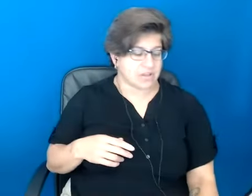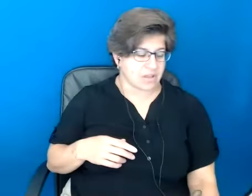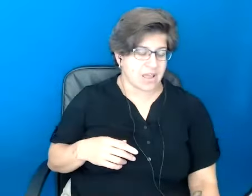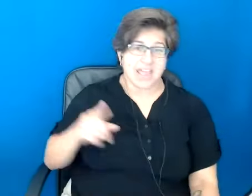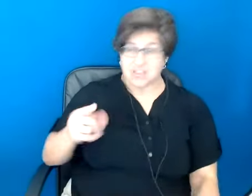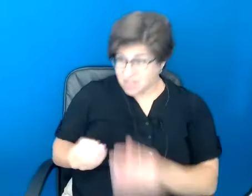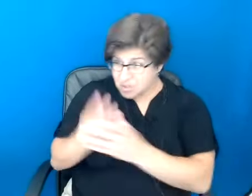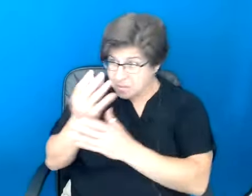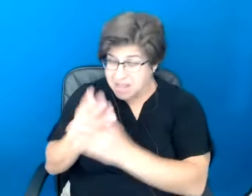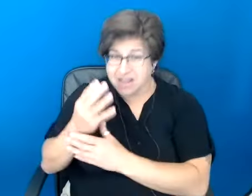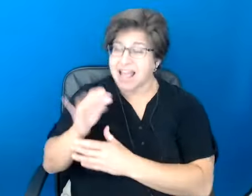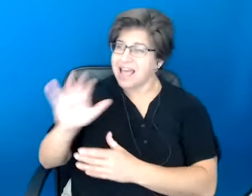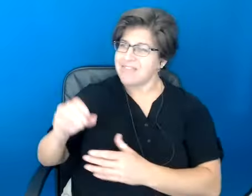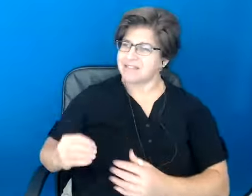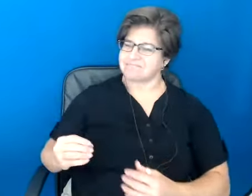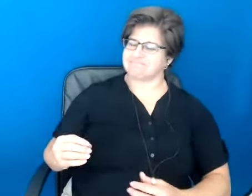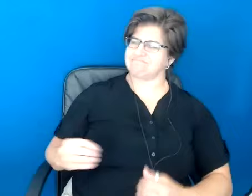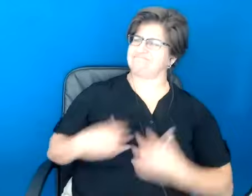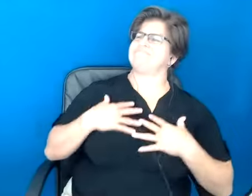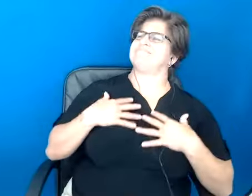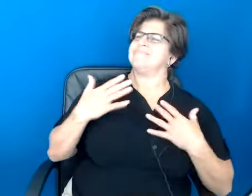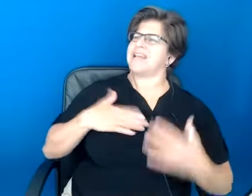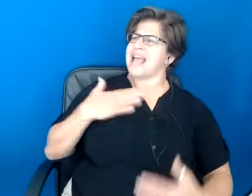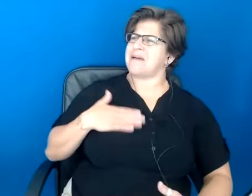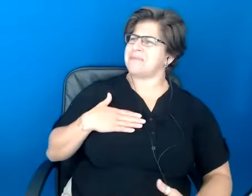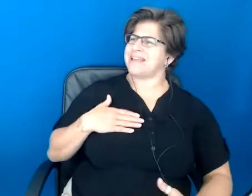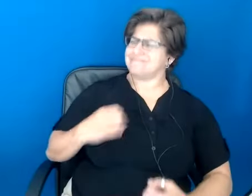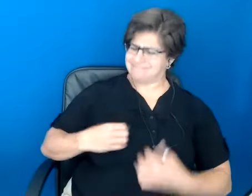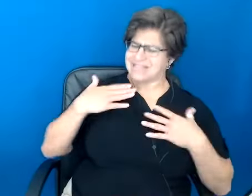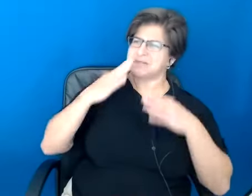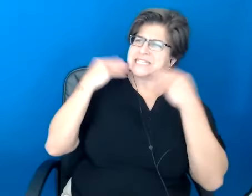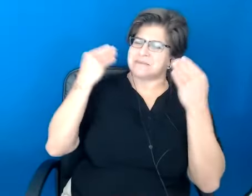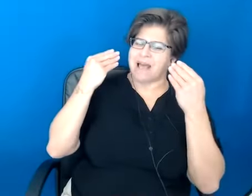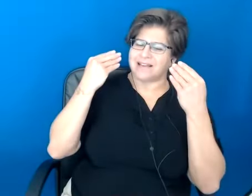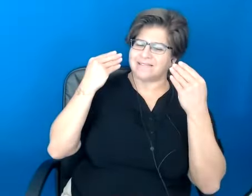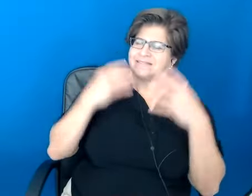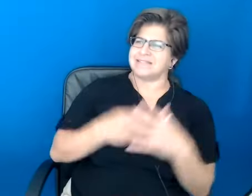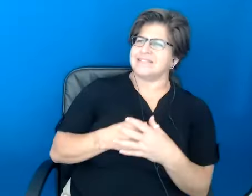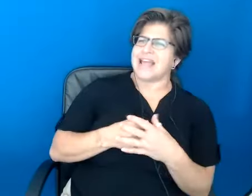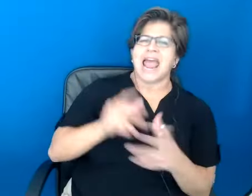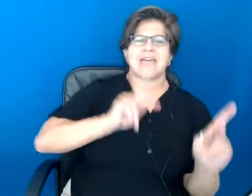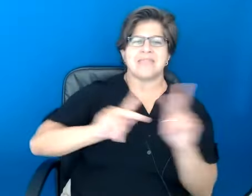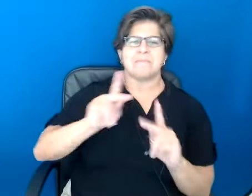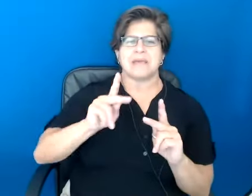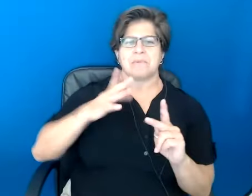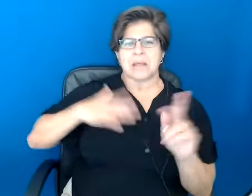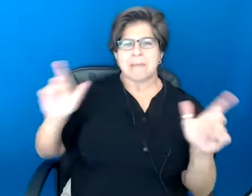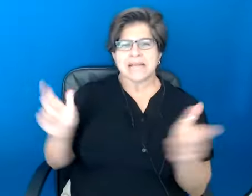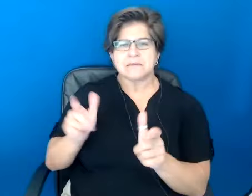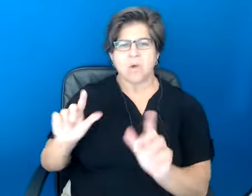neighbour lost her man in the March. And there's now 2 robins. We call them James and Graham. float about this garden, and that cheers